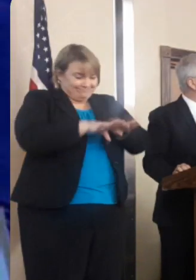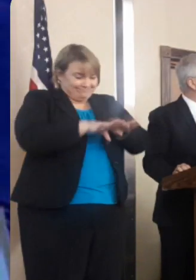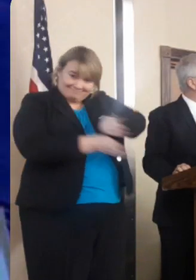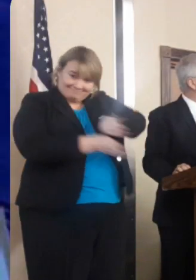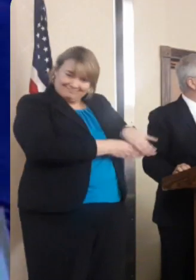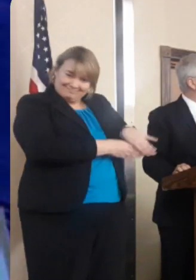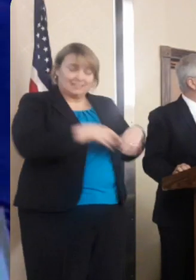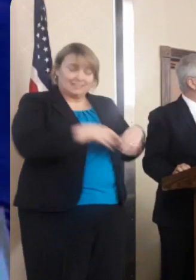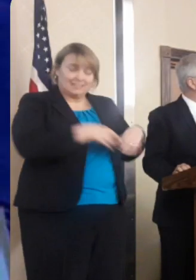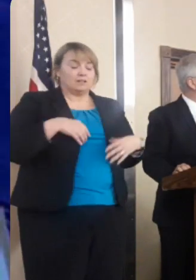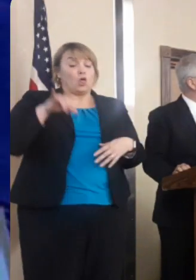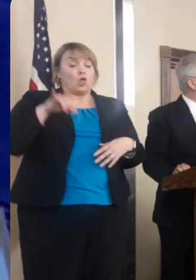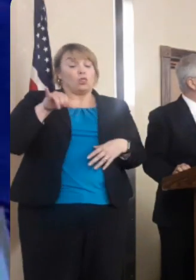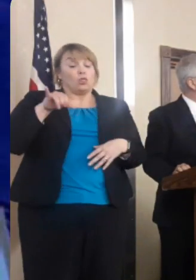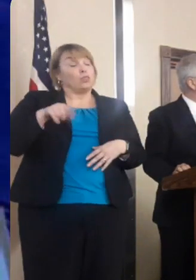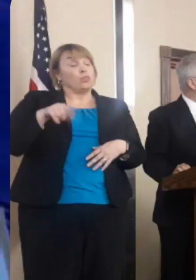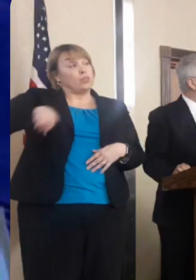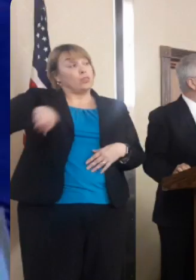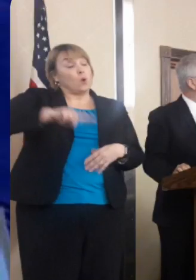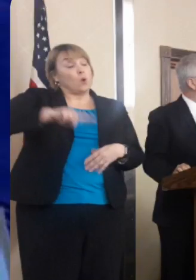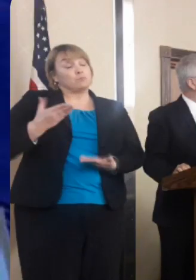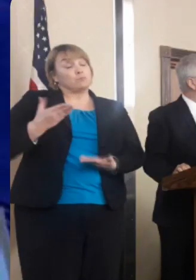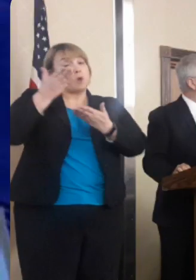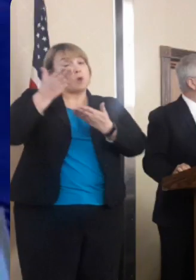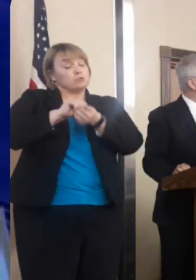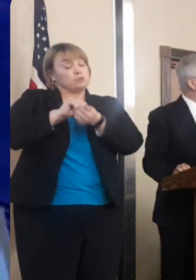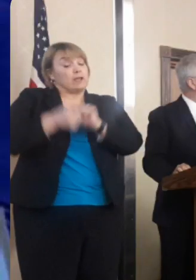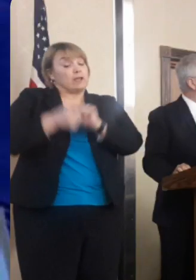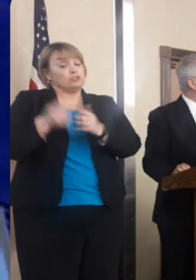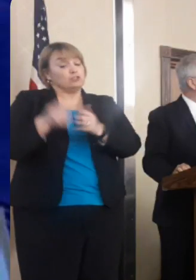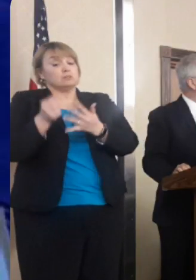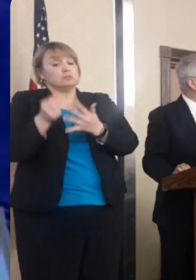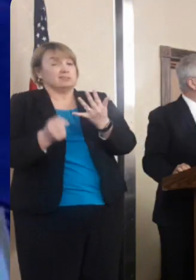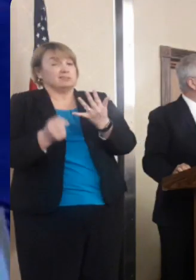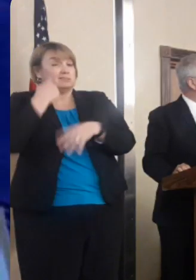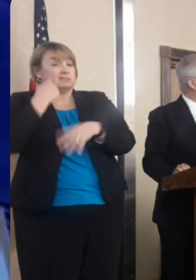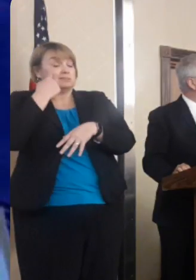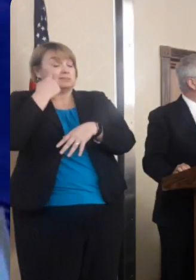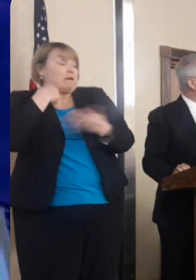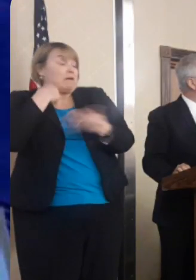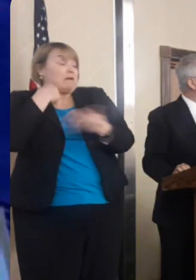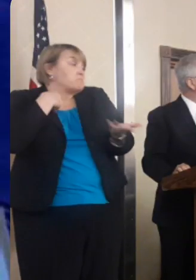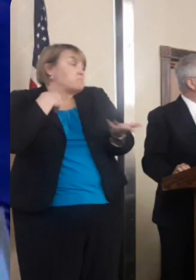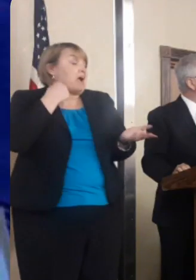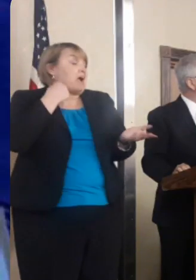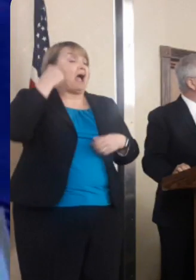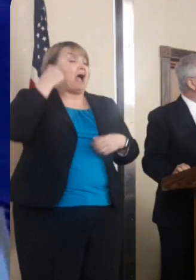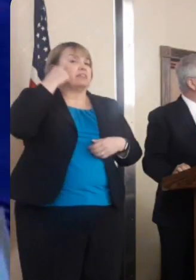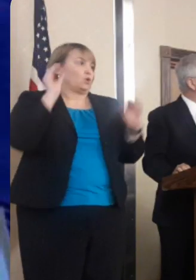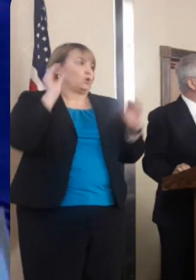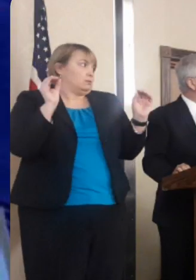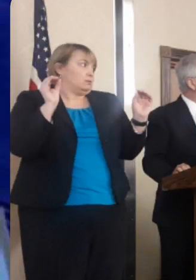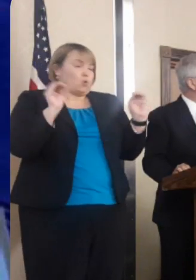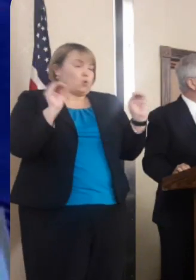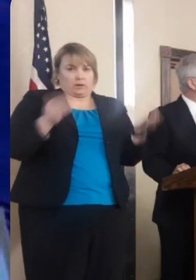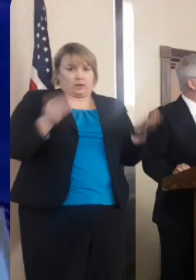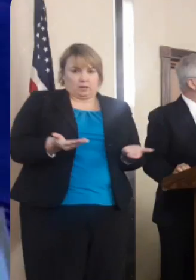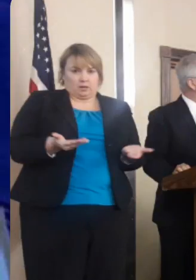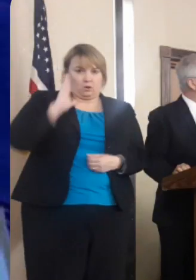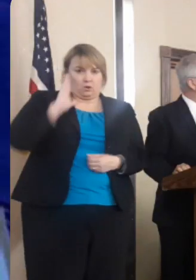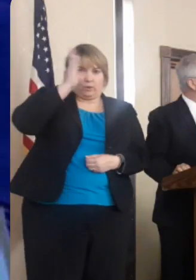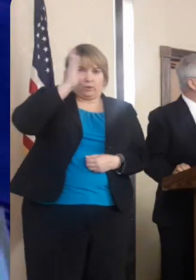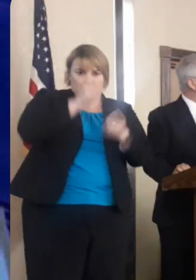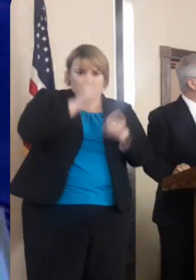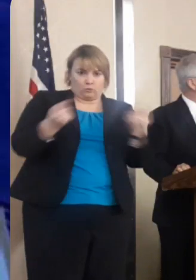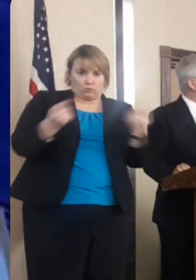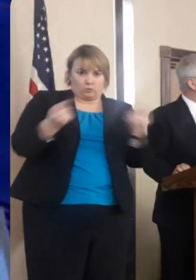those proposed changes, that I think anybody in this room would disagree with. But in the interest of